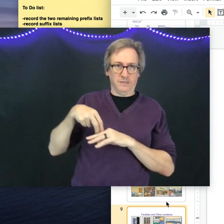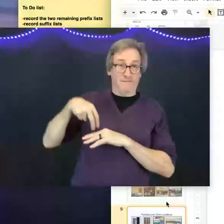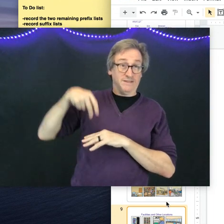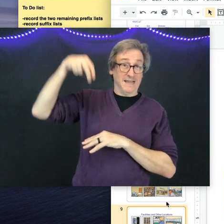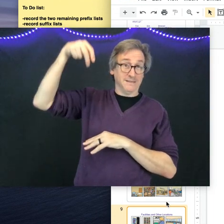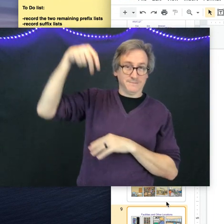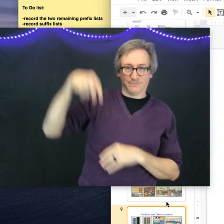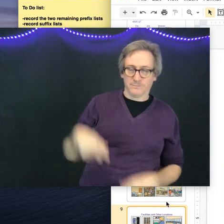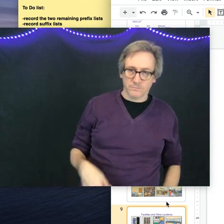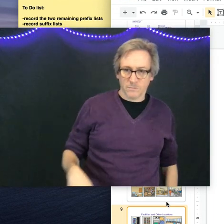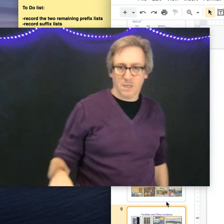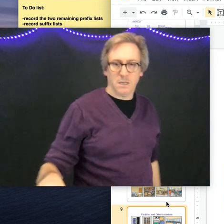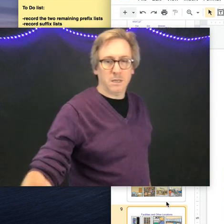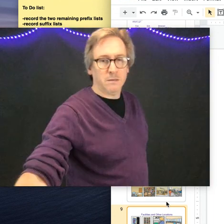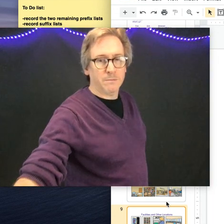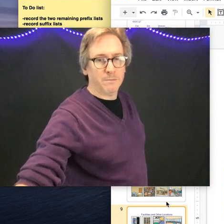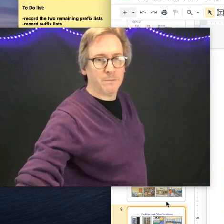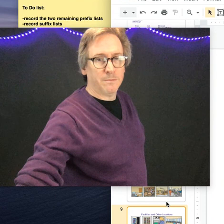You levitate.